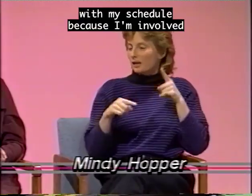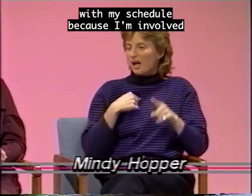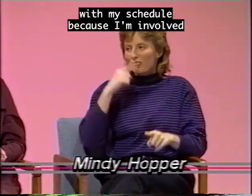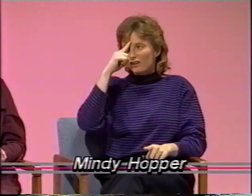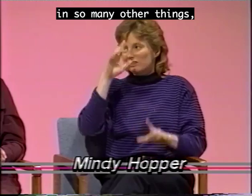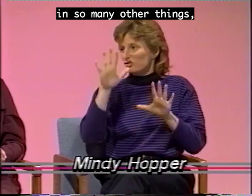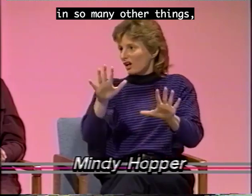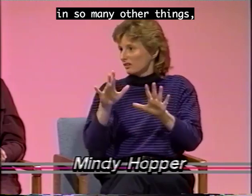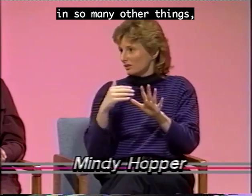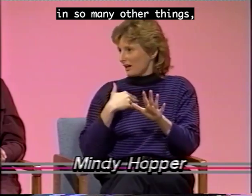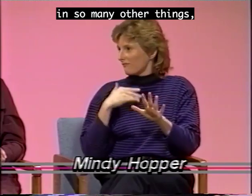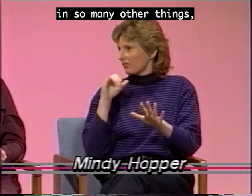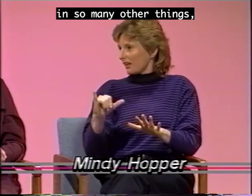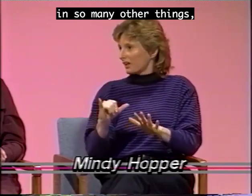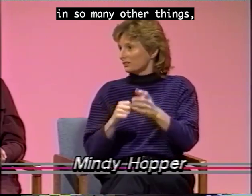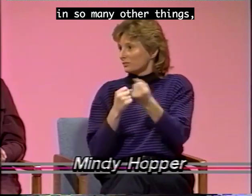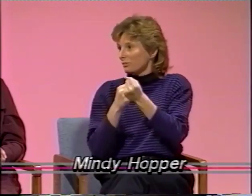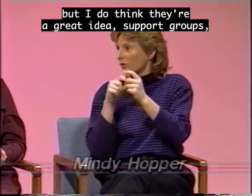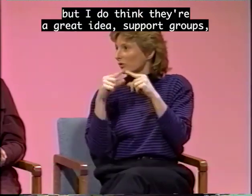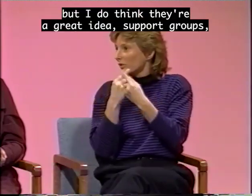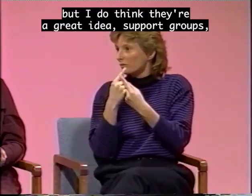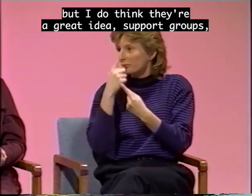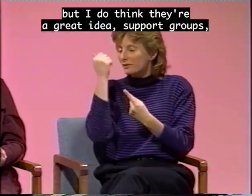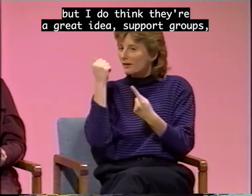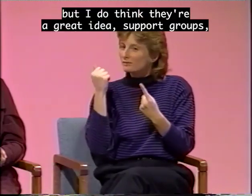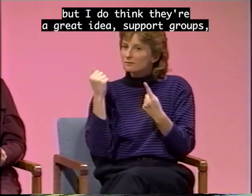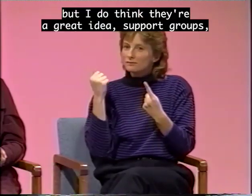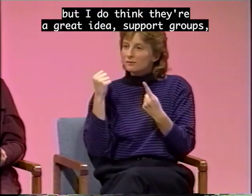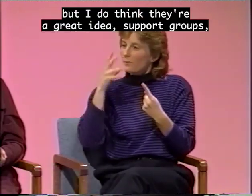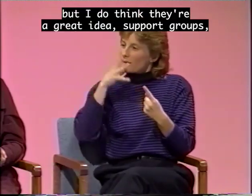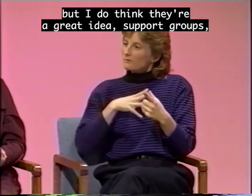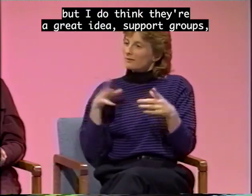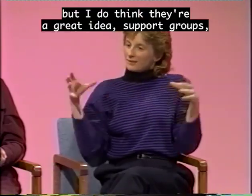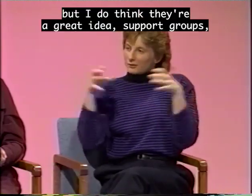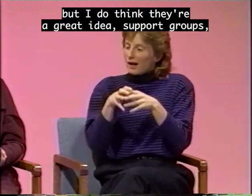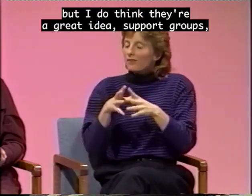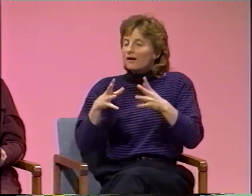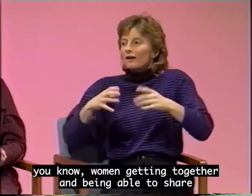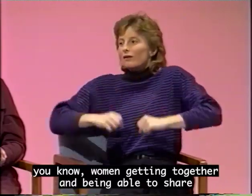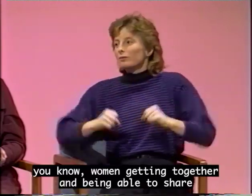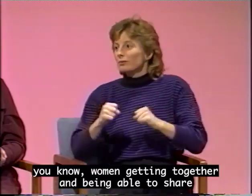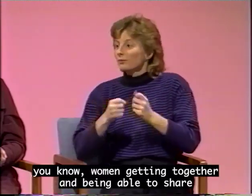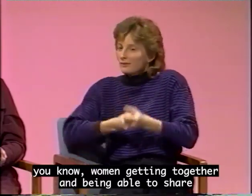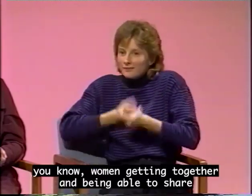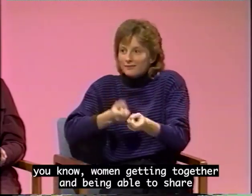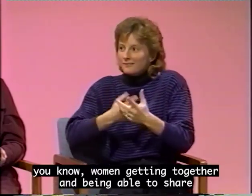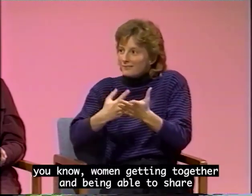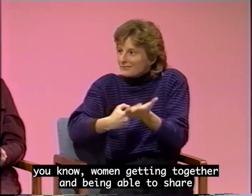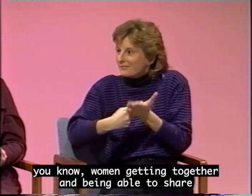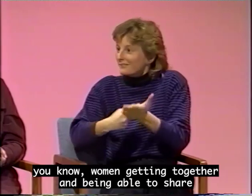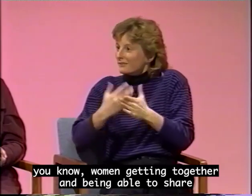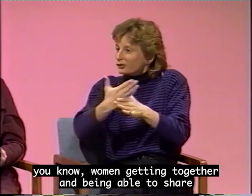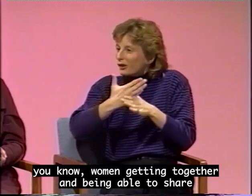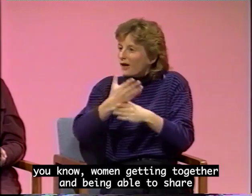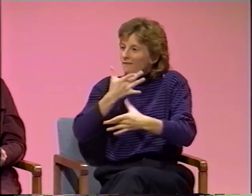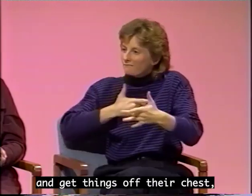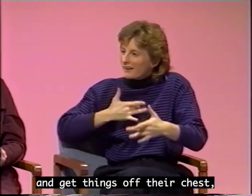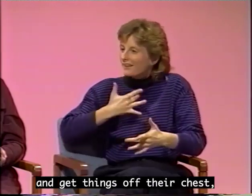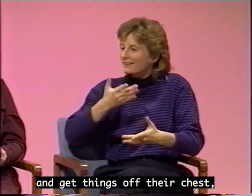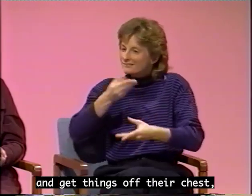in so many other things. But I do think they're a great idea, support groups. Women getting together and being able to share and get